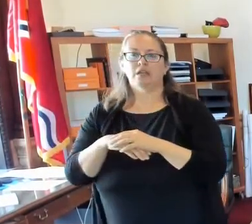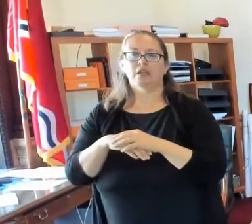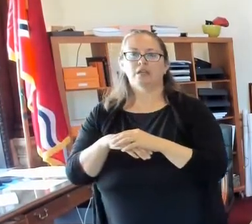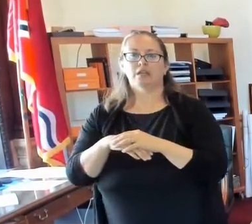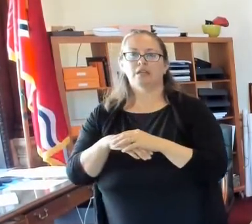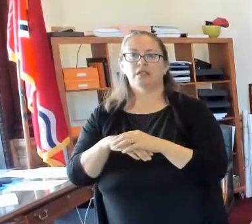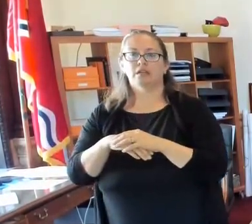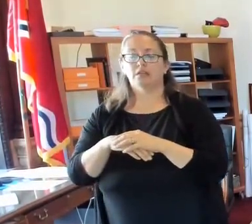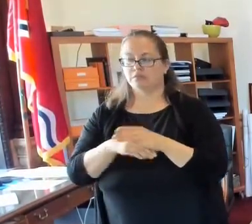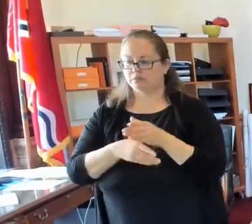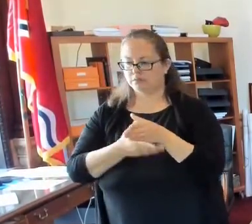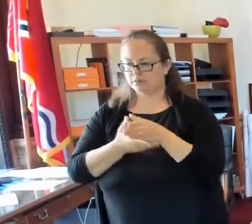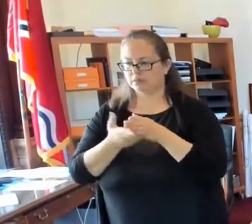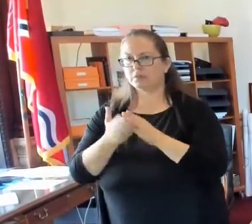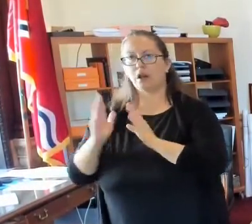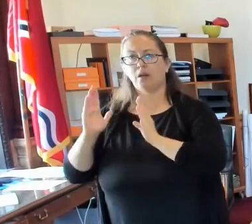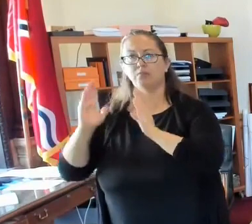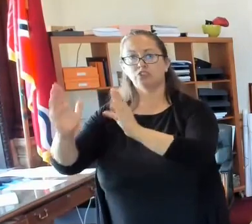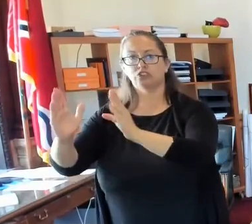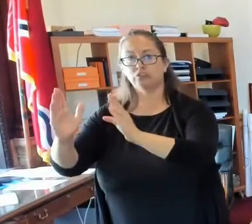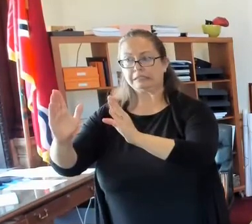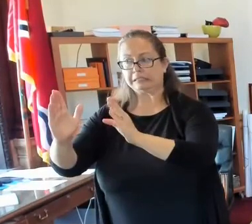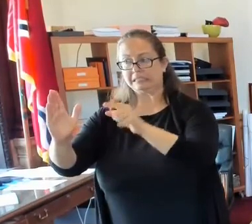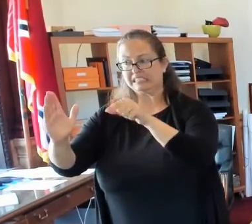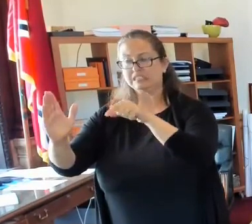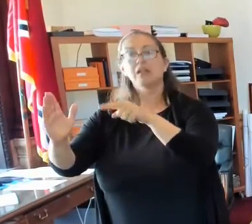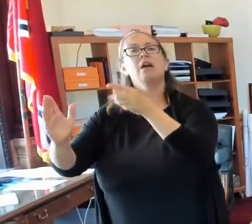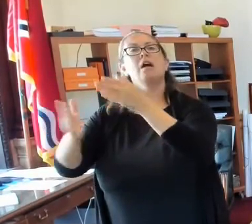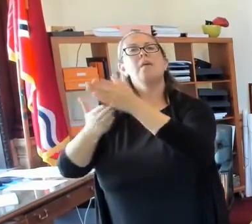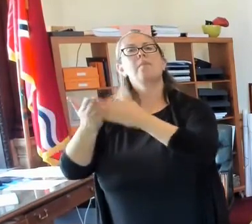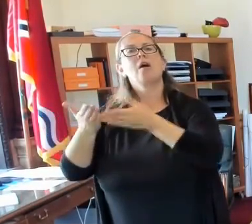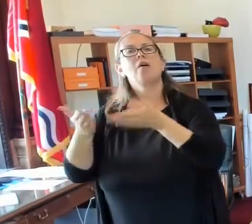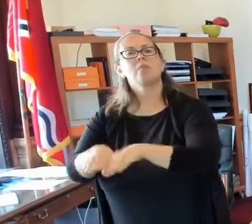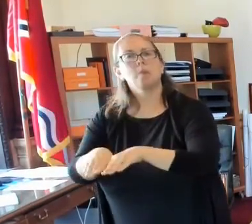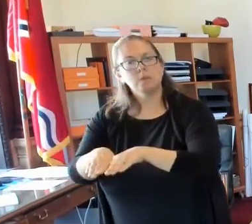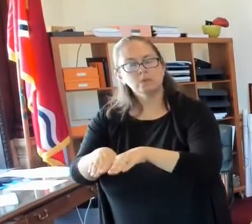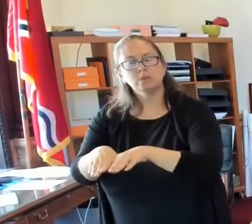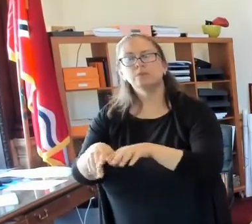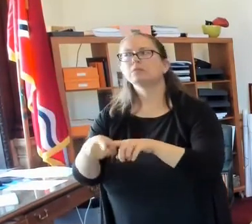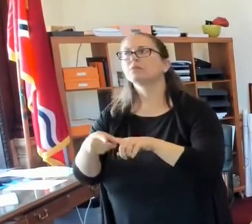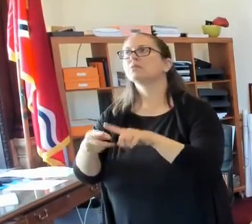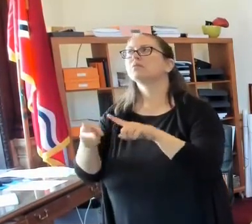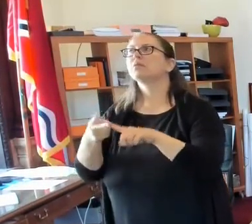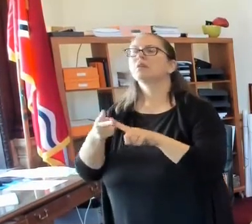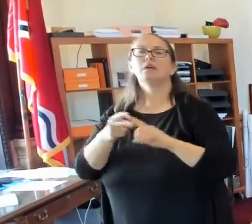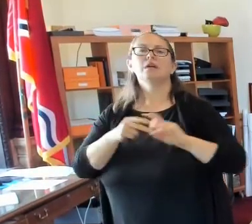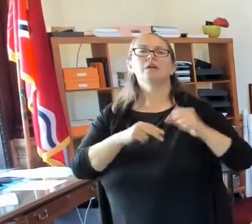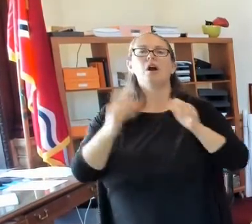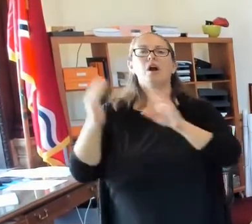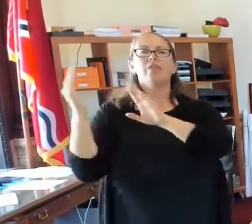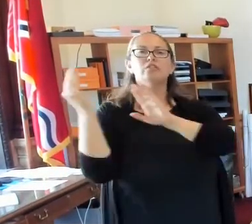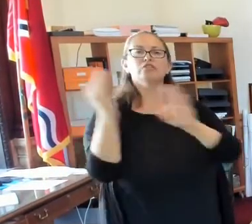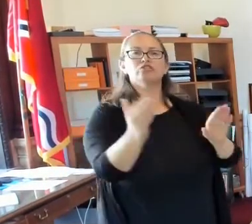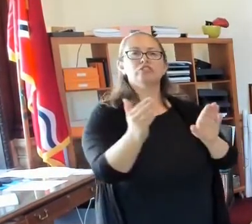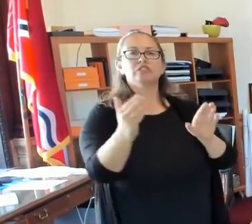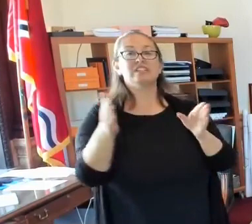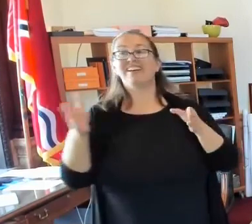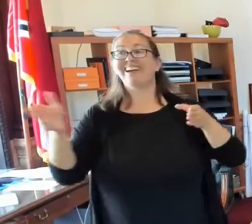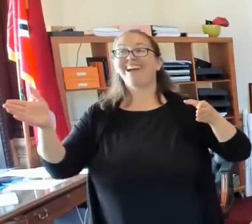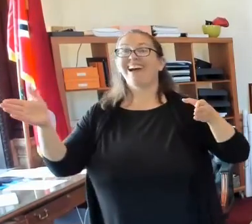there will be sections of some streets that will be closed. There will be other streets, major thoroughfares that may be narrowed